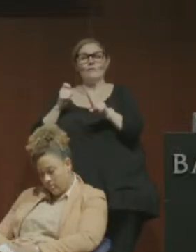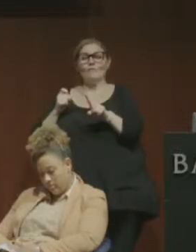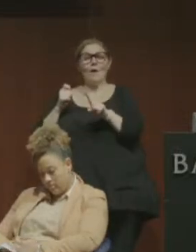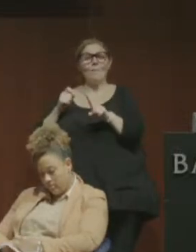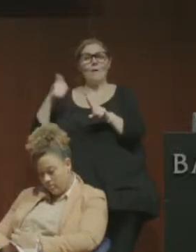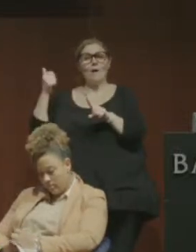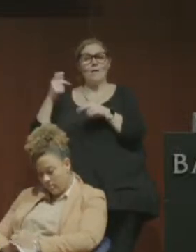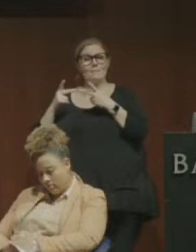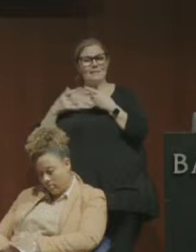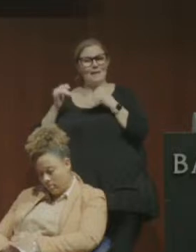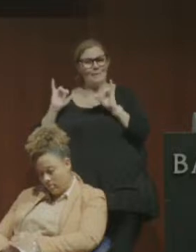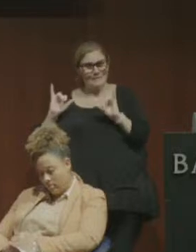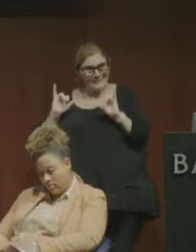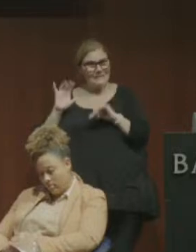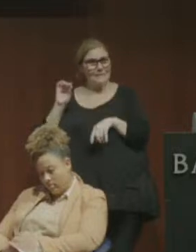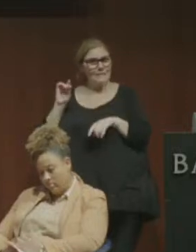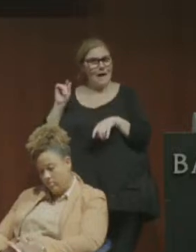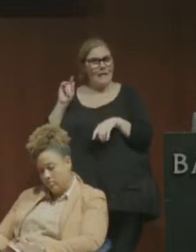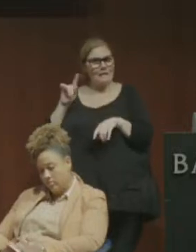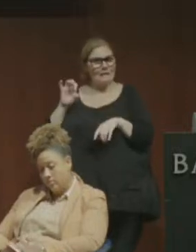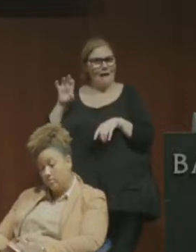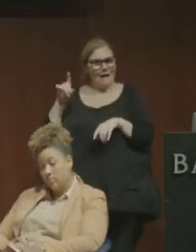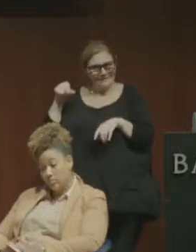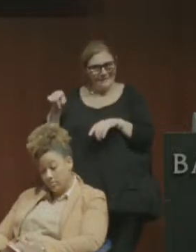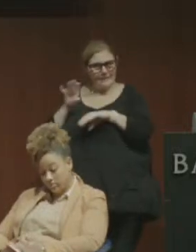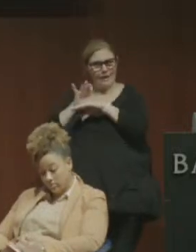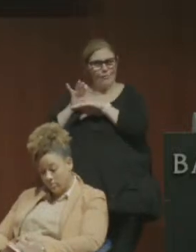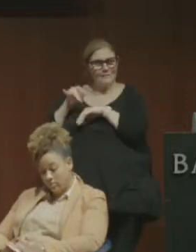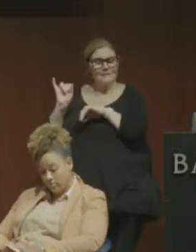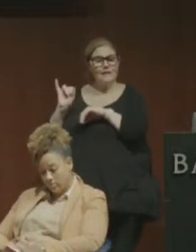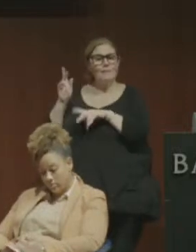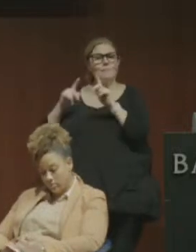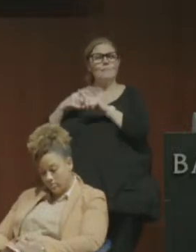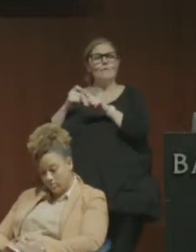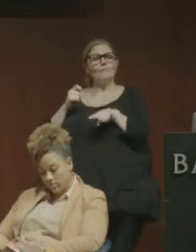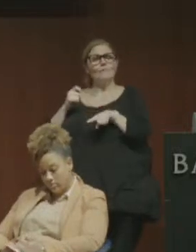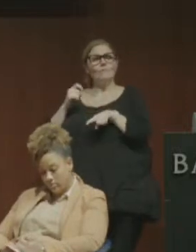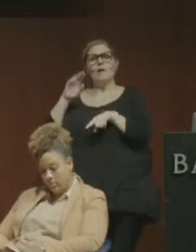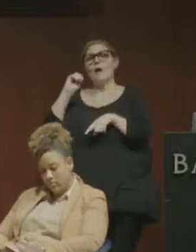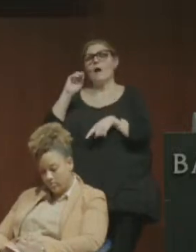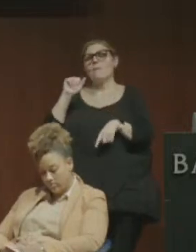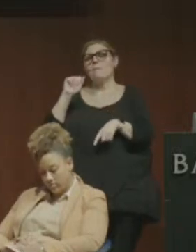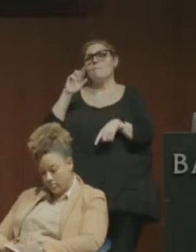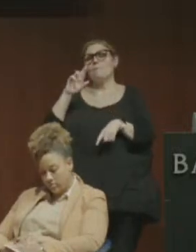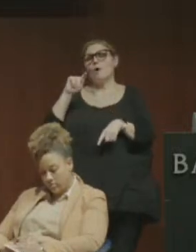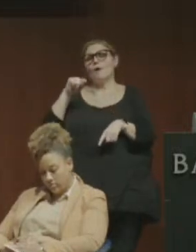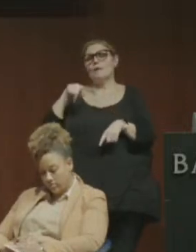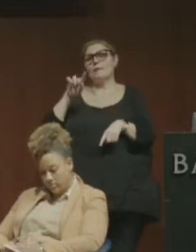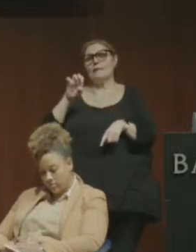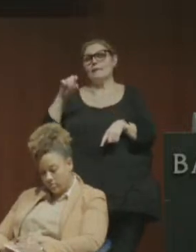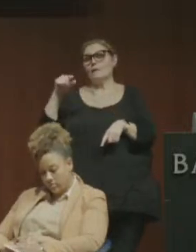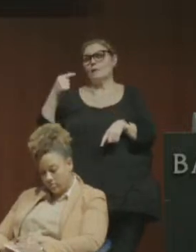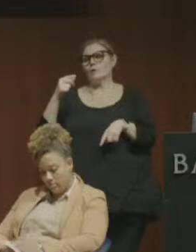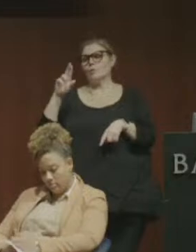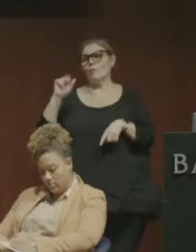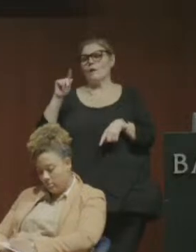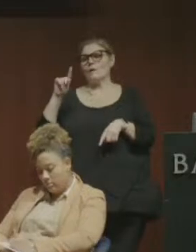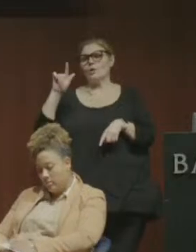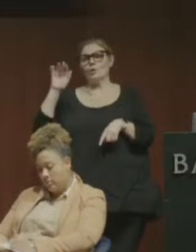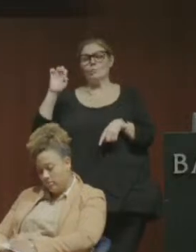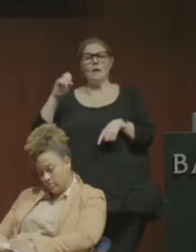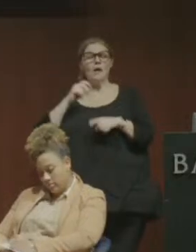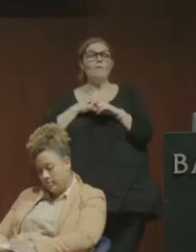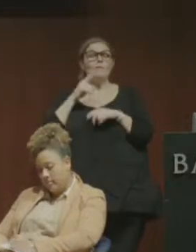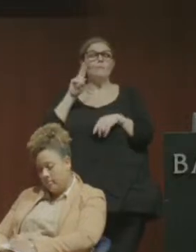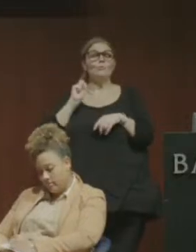places that were still colonized in the Caribbean. So folks from places like Martinique and Guadeloupe, folks from places like the